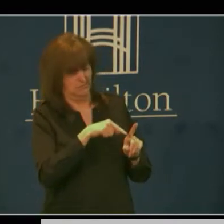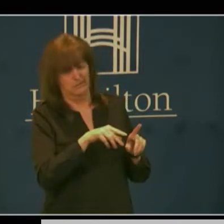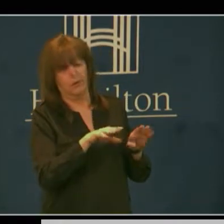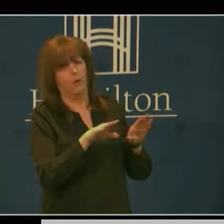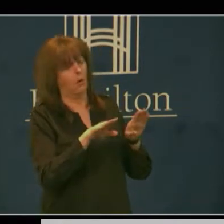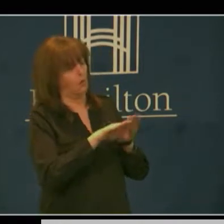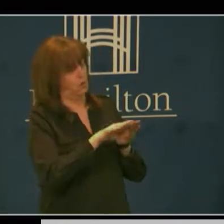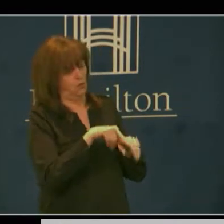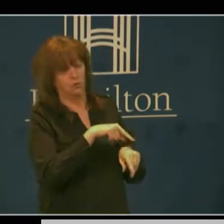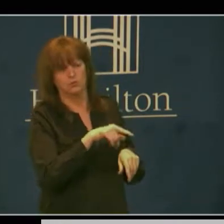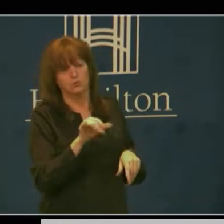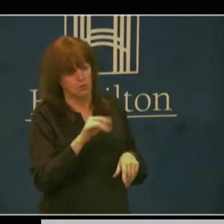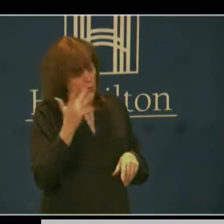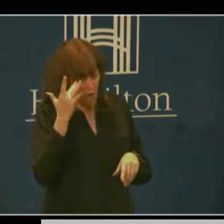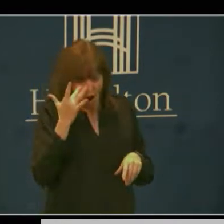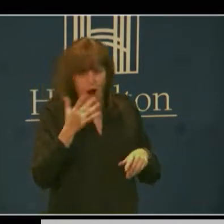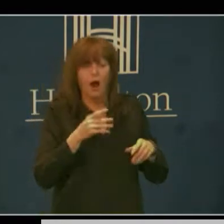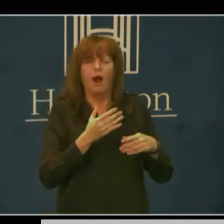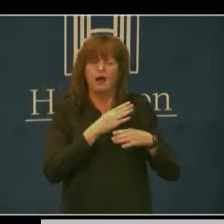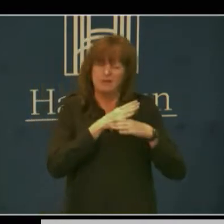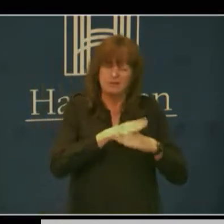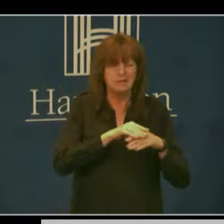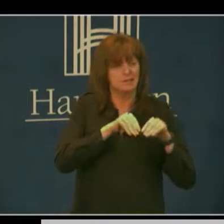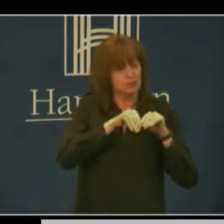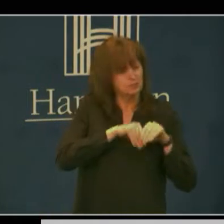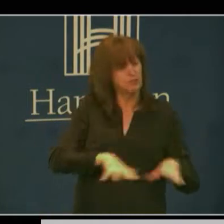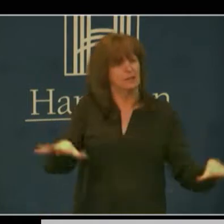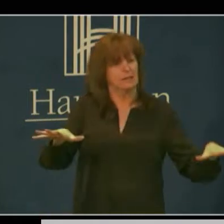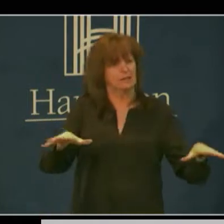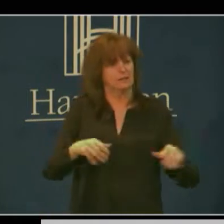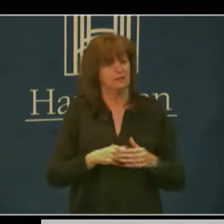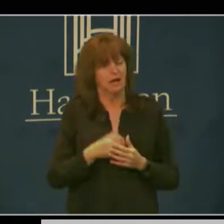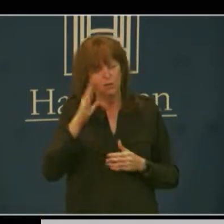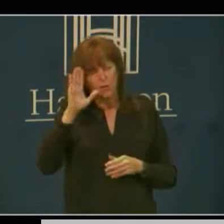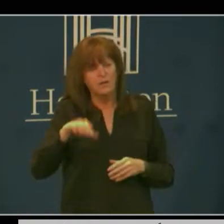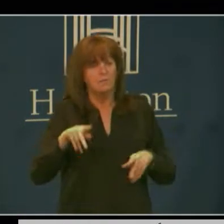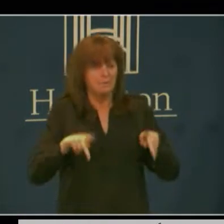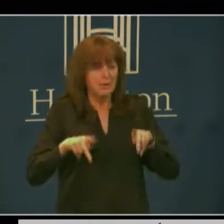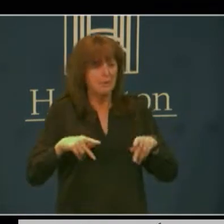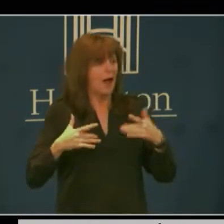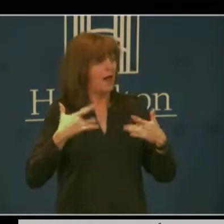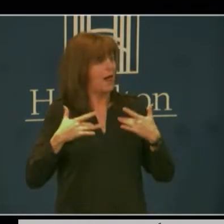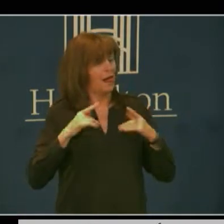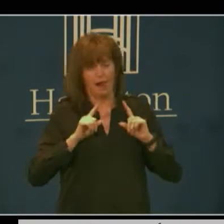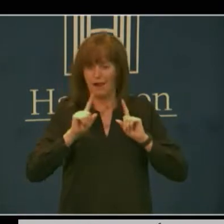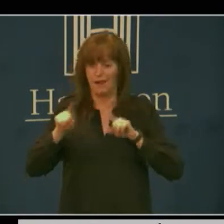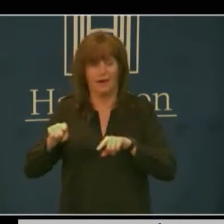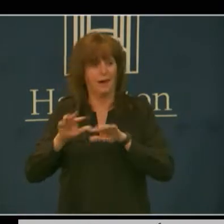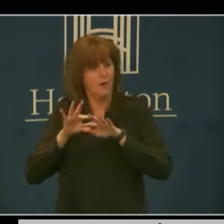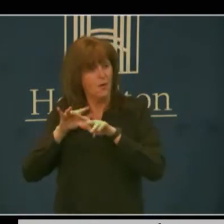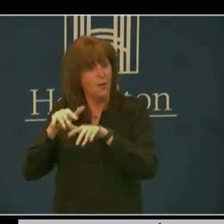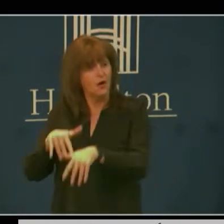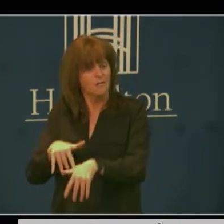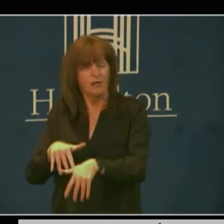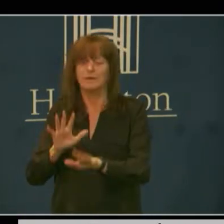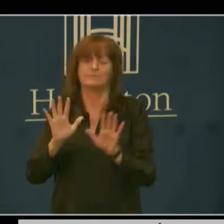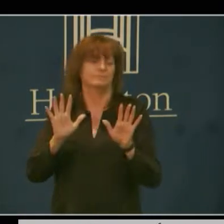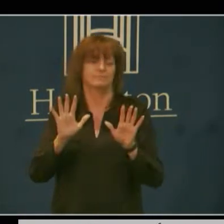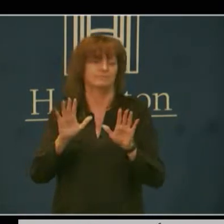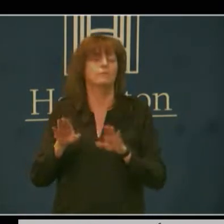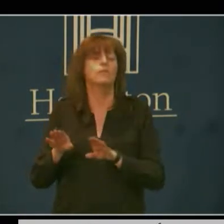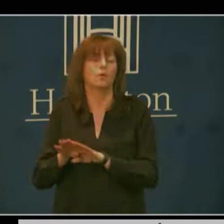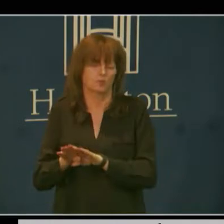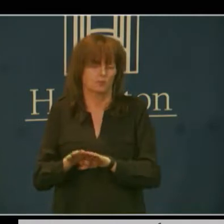the waterfalls in the past, and it's the kind of attention that we can't have right now. So they've closed all of their areas to the